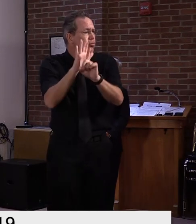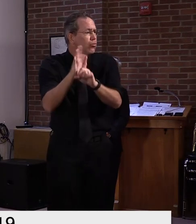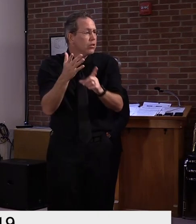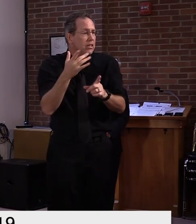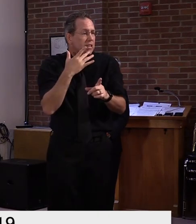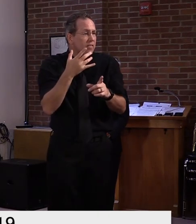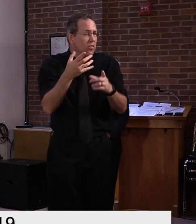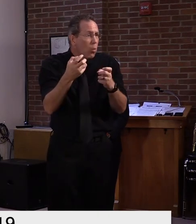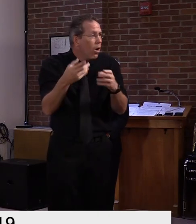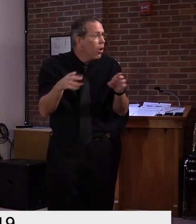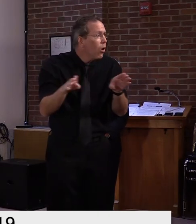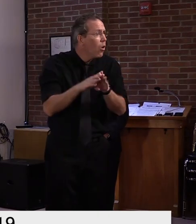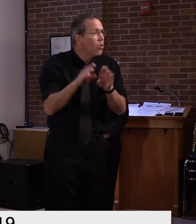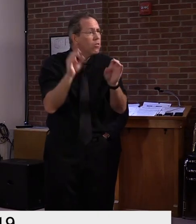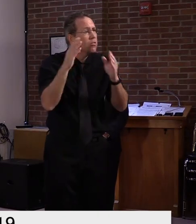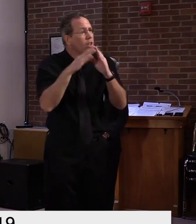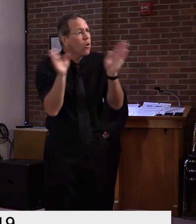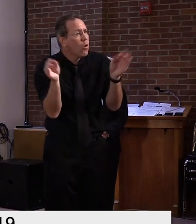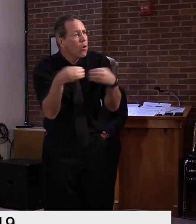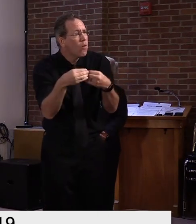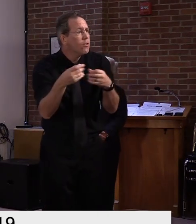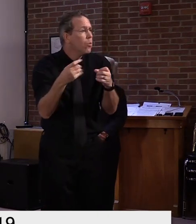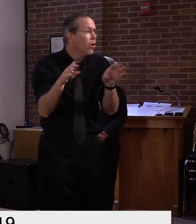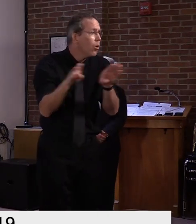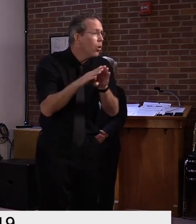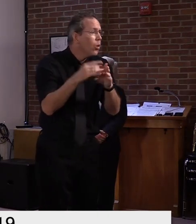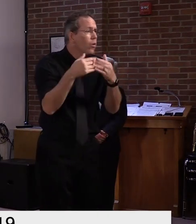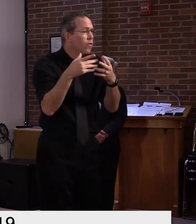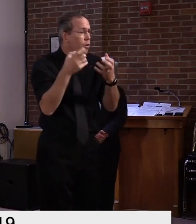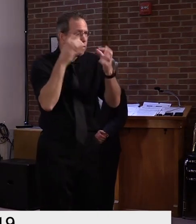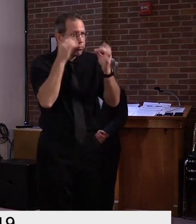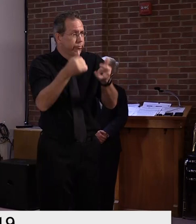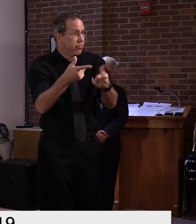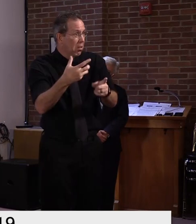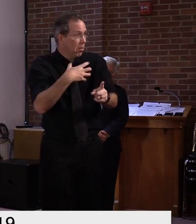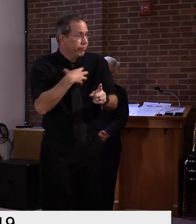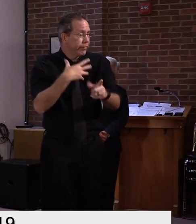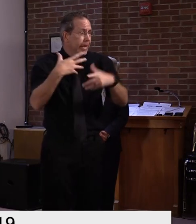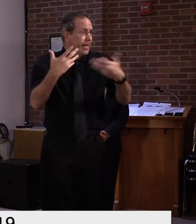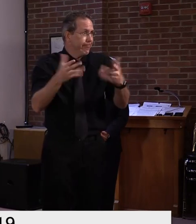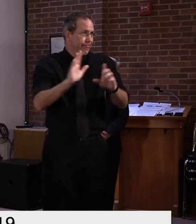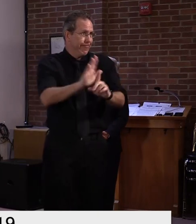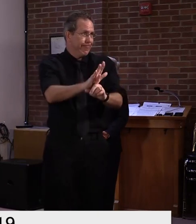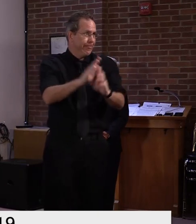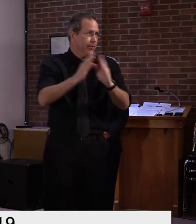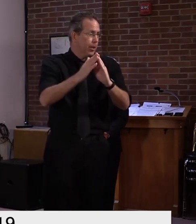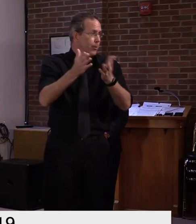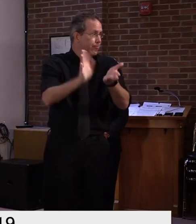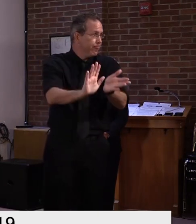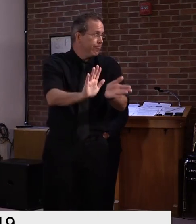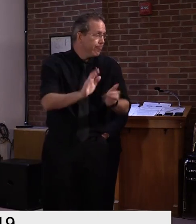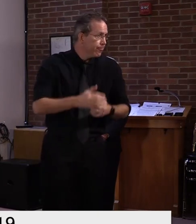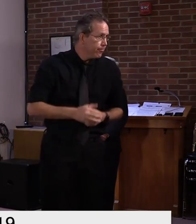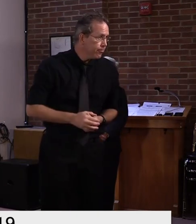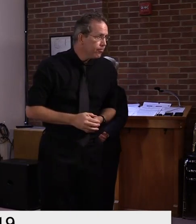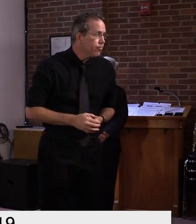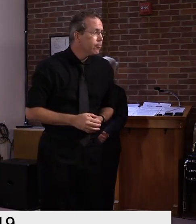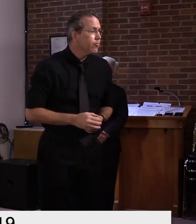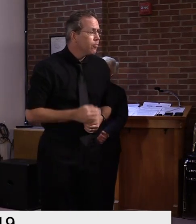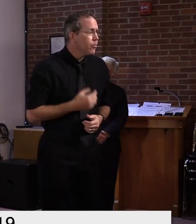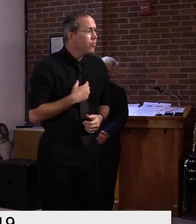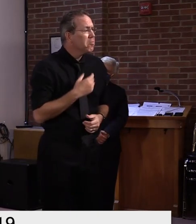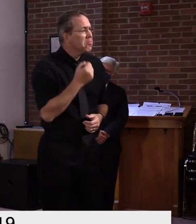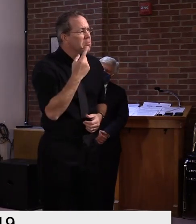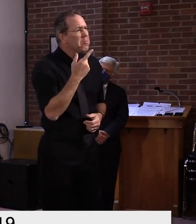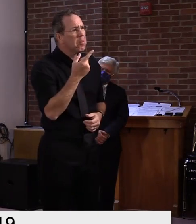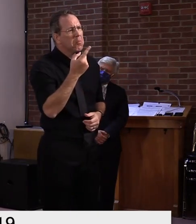be announcing over the next few days, maybe next week sometime, a plan to open up some